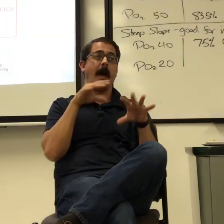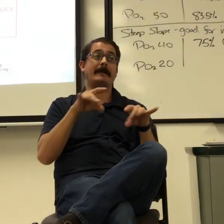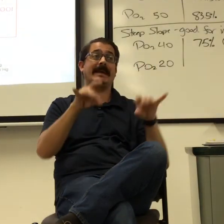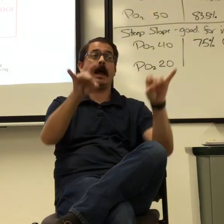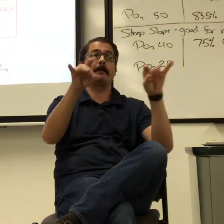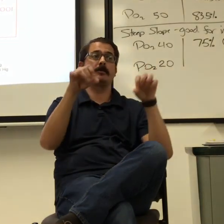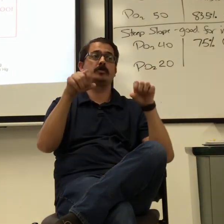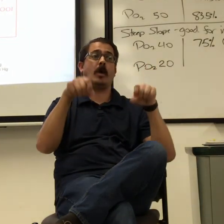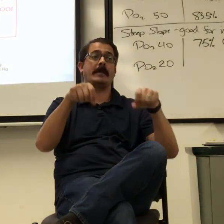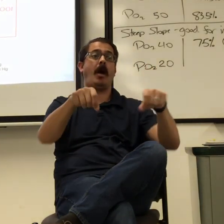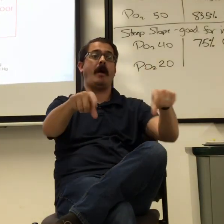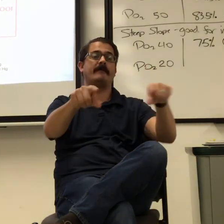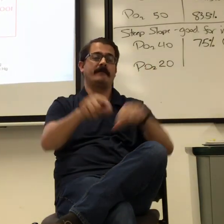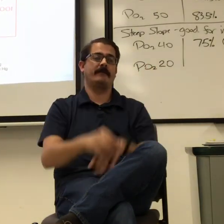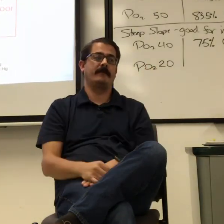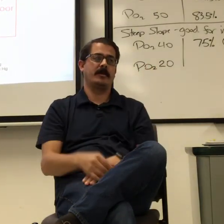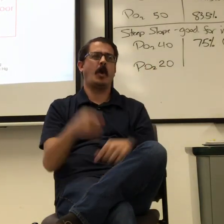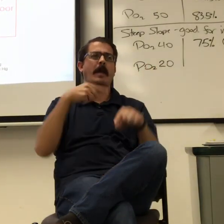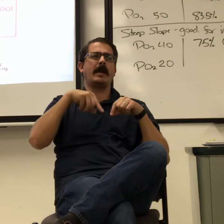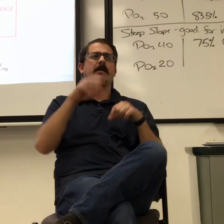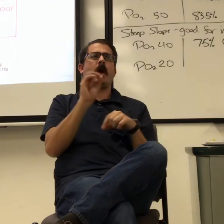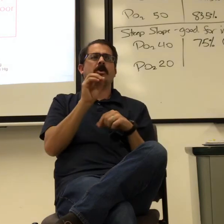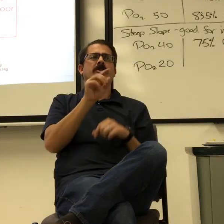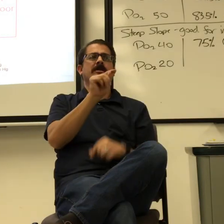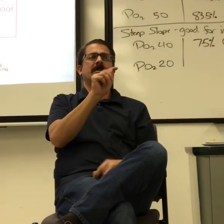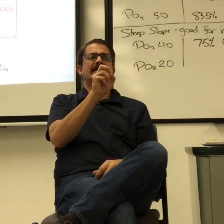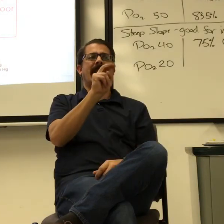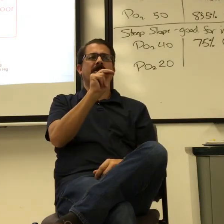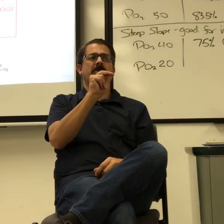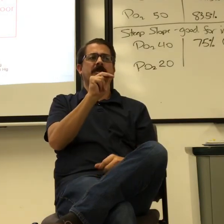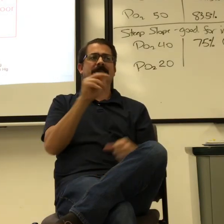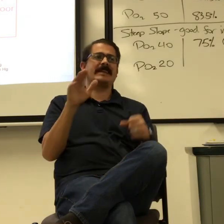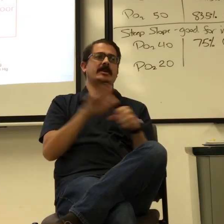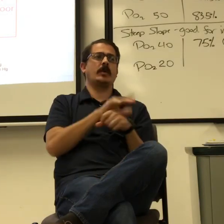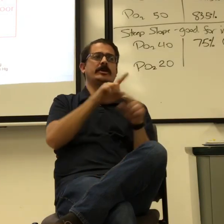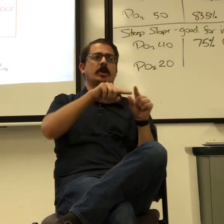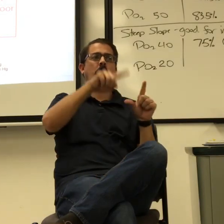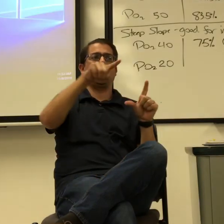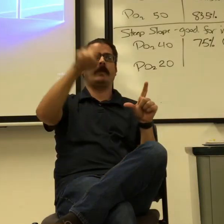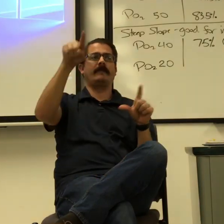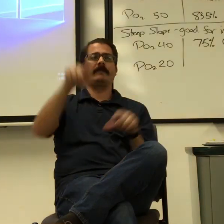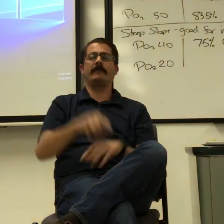to the oxygen tension saturation curve.